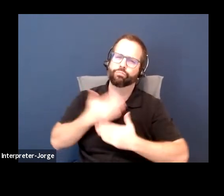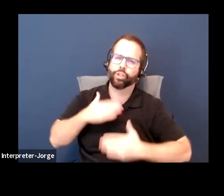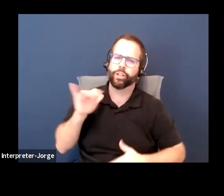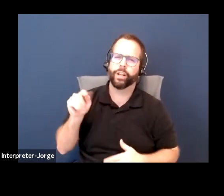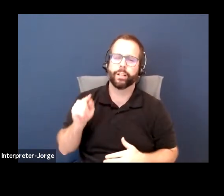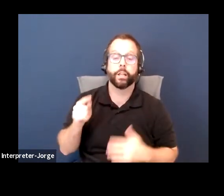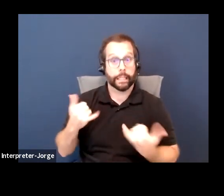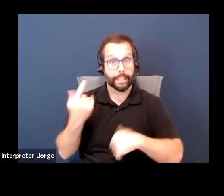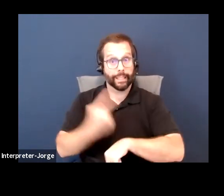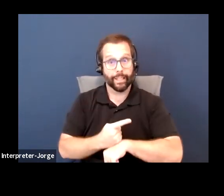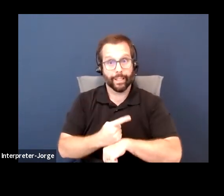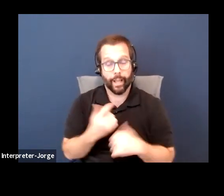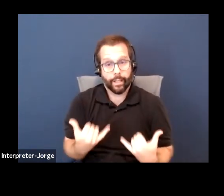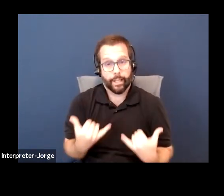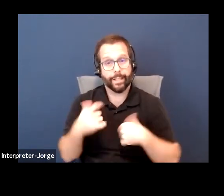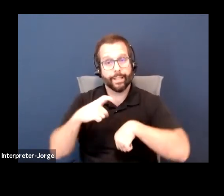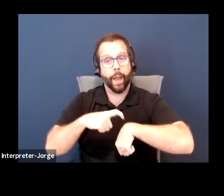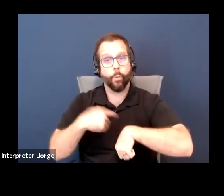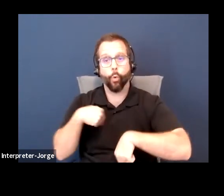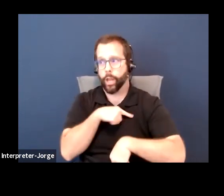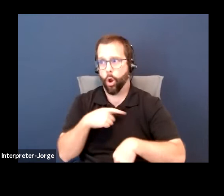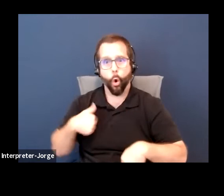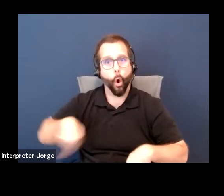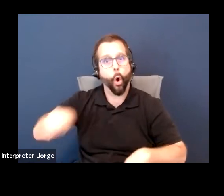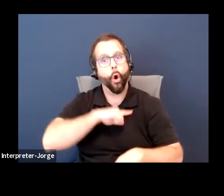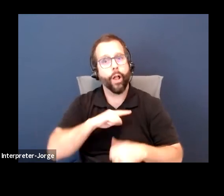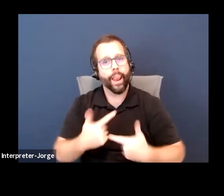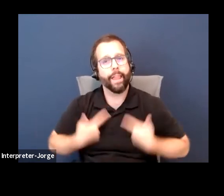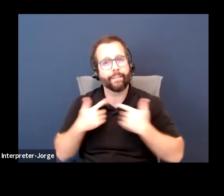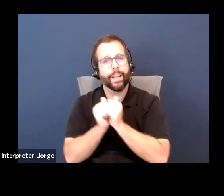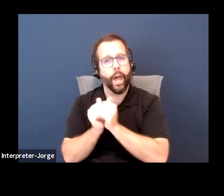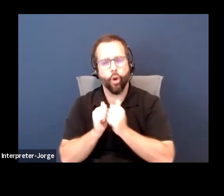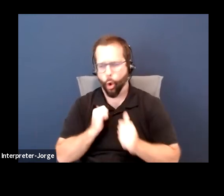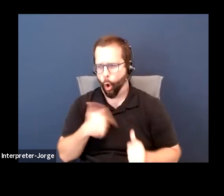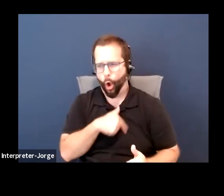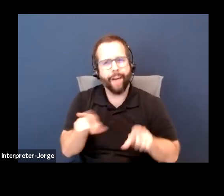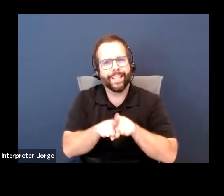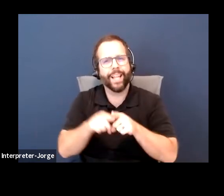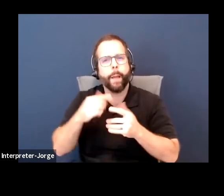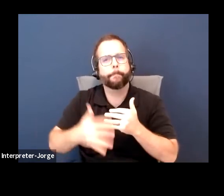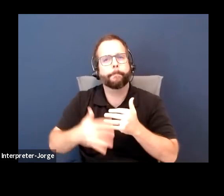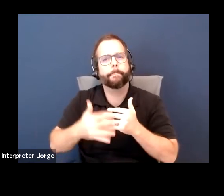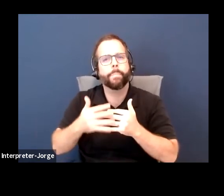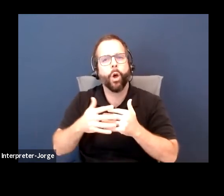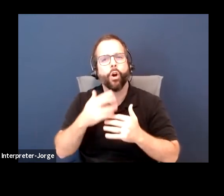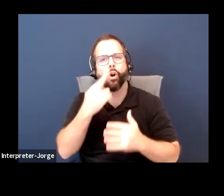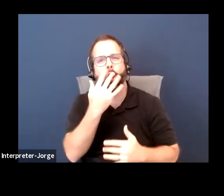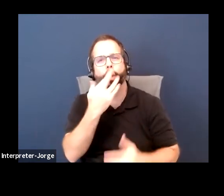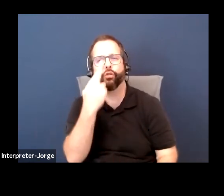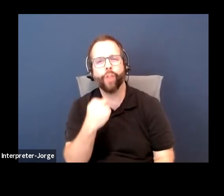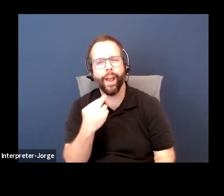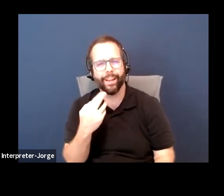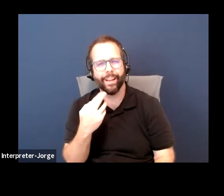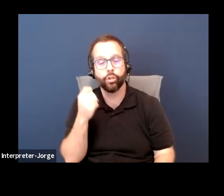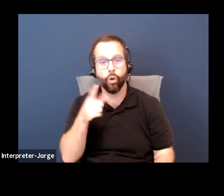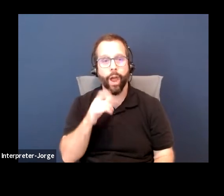world today, we live together, we all bleed red. And so part of the song that I'm going to sing later on is a Four